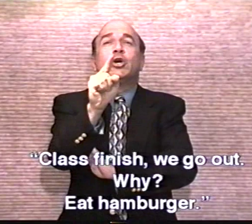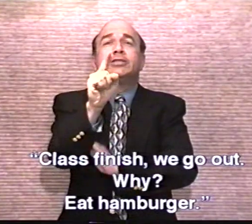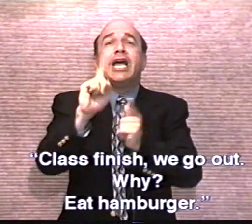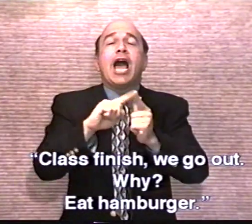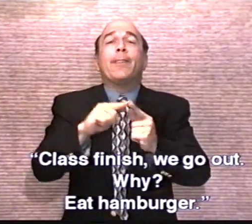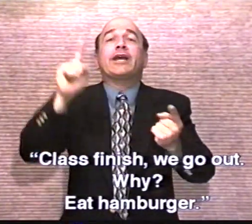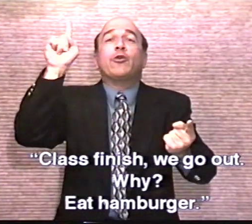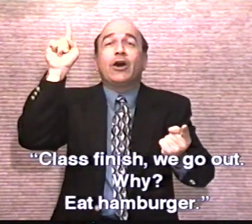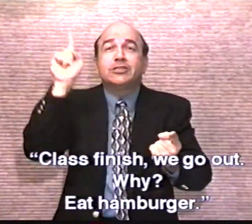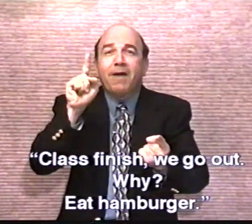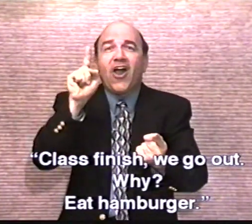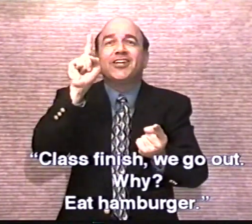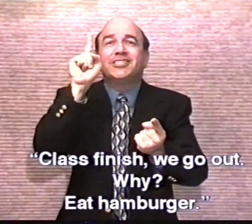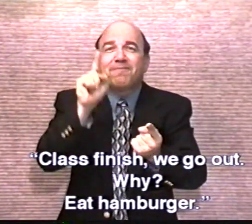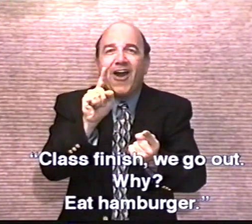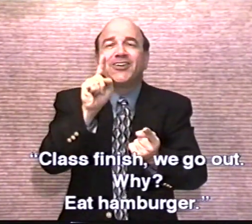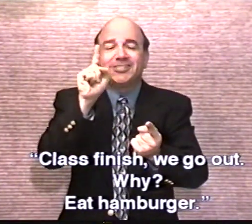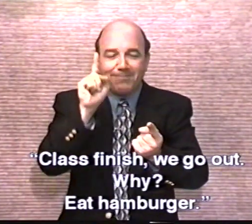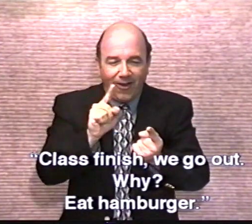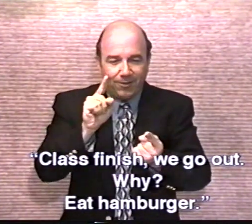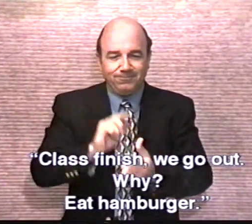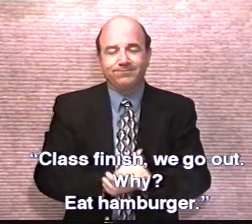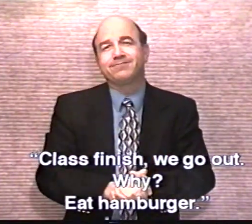first and then go down smaller, smaller, smaller.